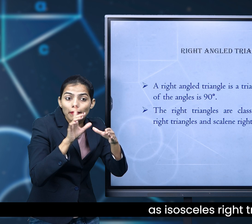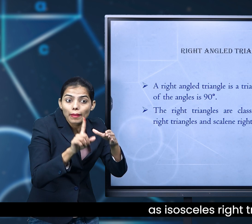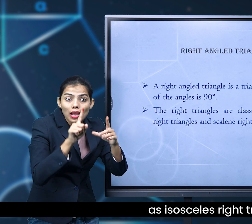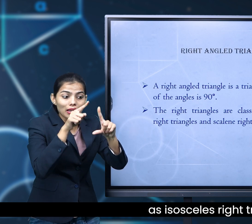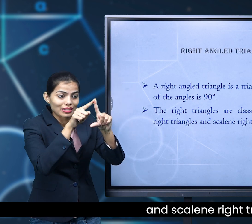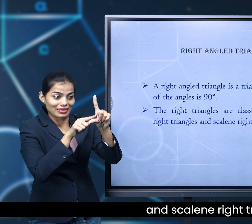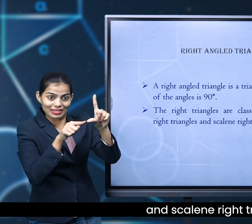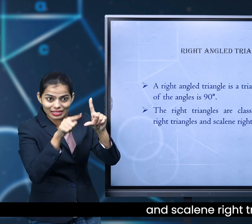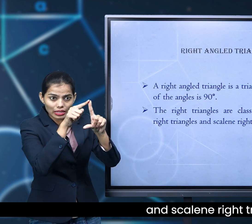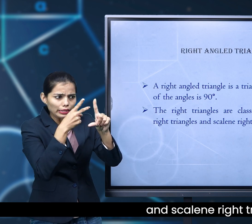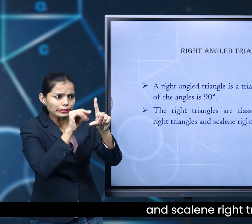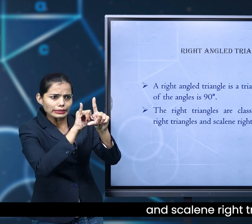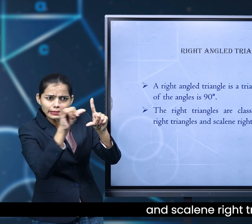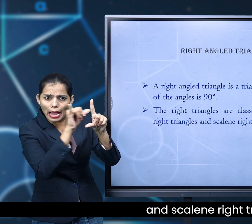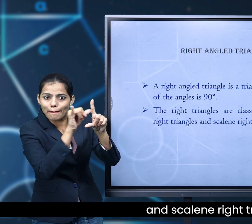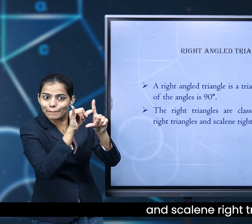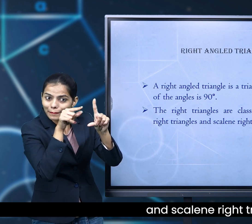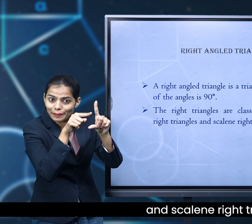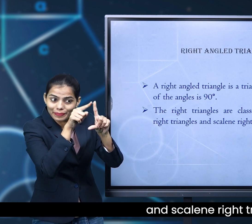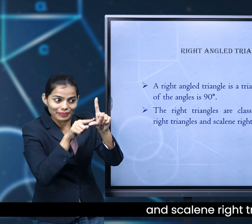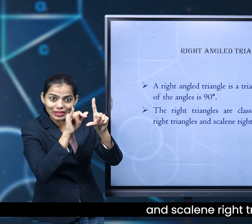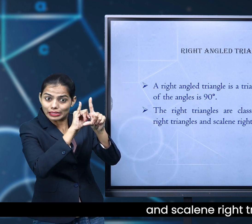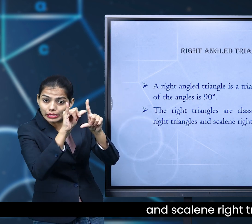triangles and scalene right triangles.